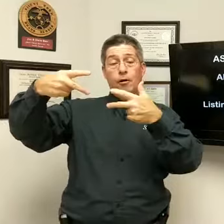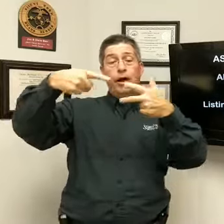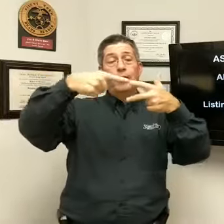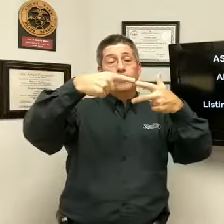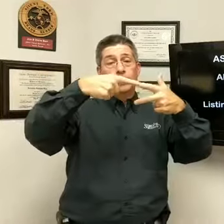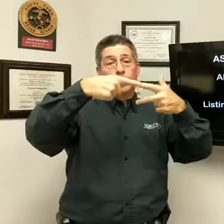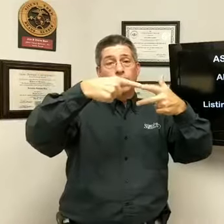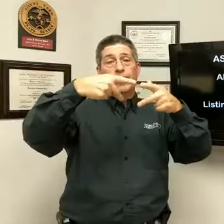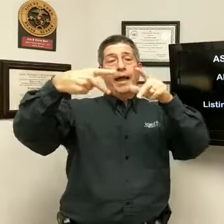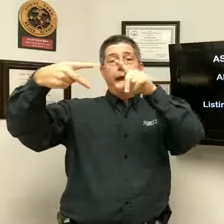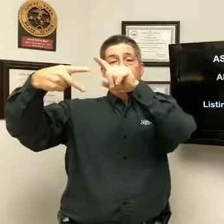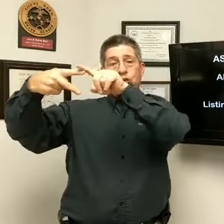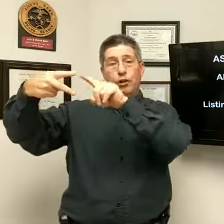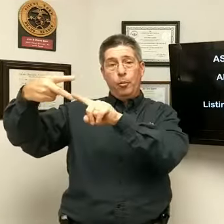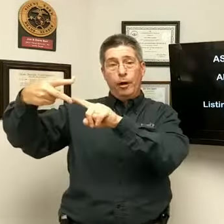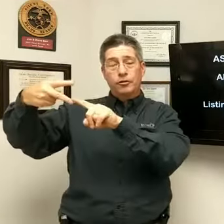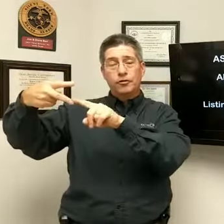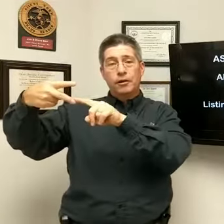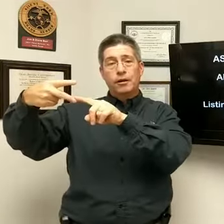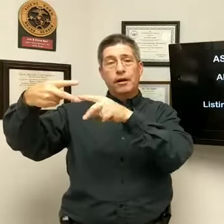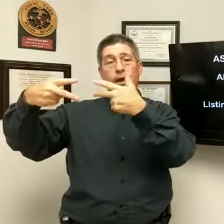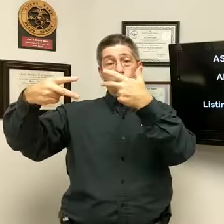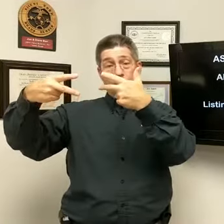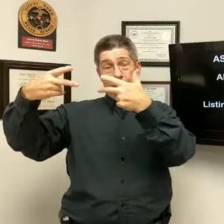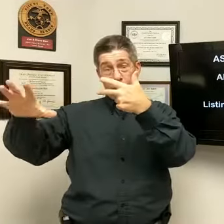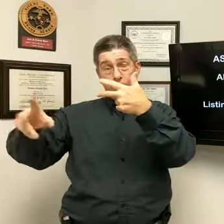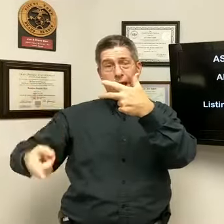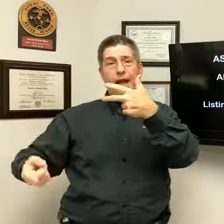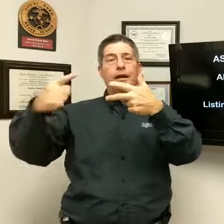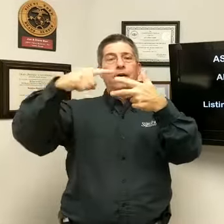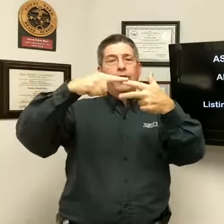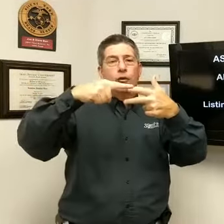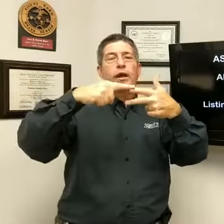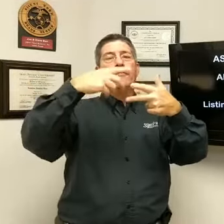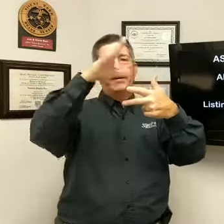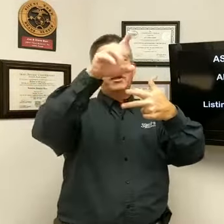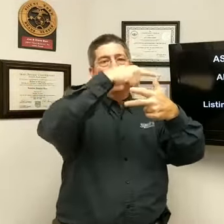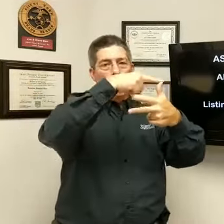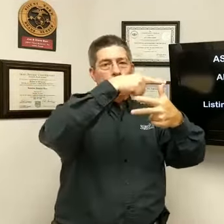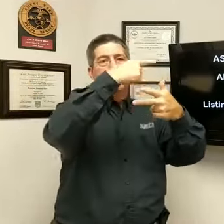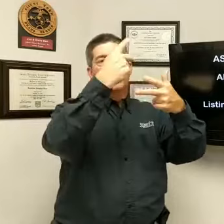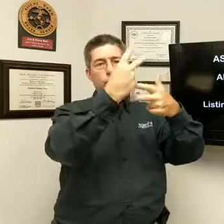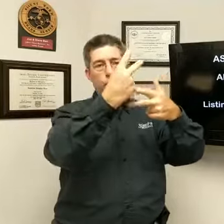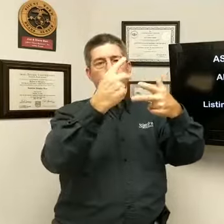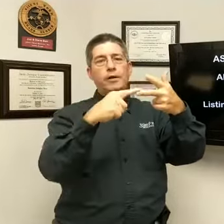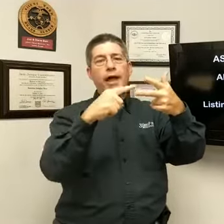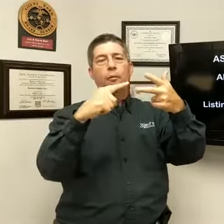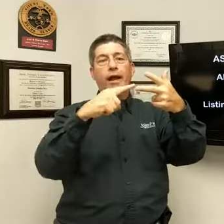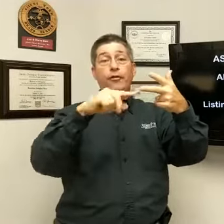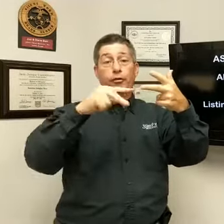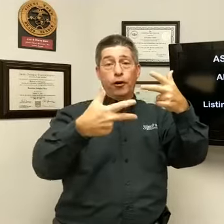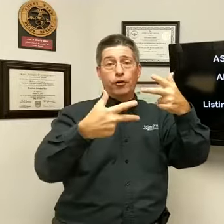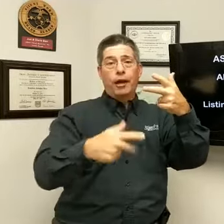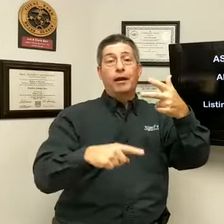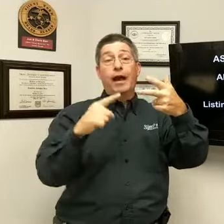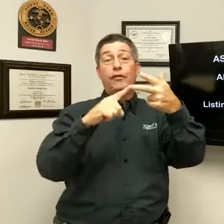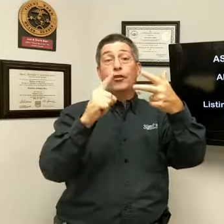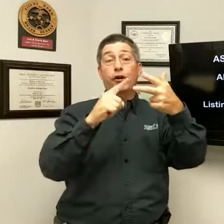right, this one, and it has 2 points. And when we're finished with that, then, okay, finish 1, 2, now we got the third thing. And the third thing